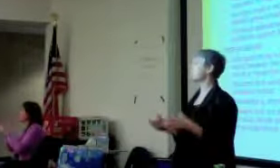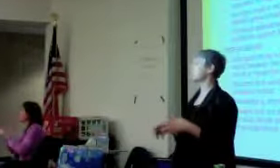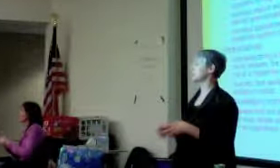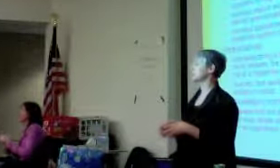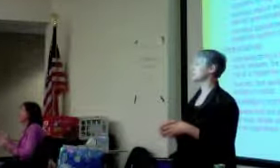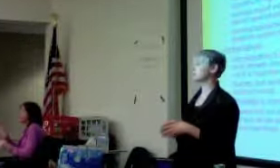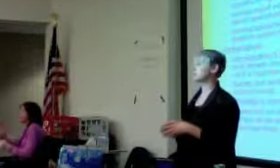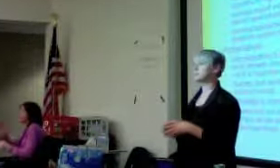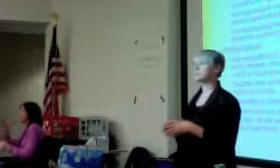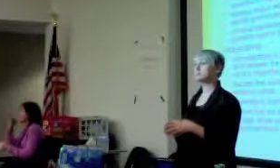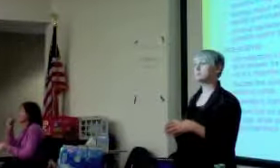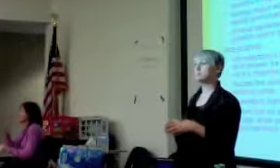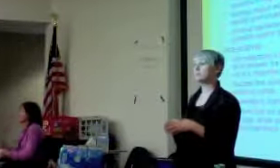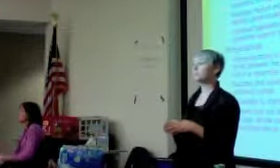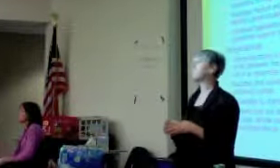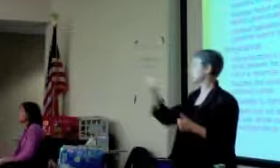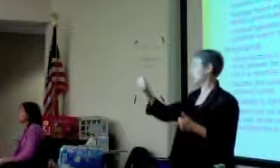their experience?